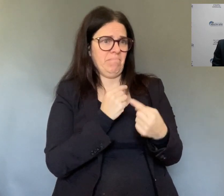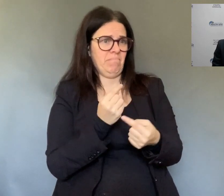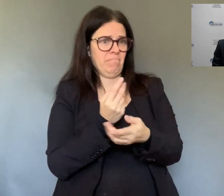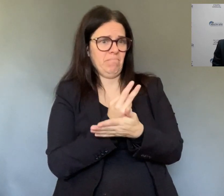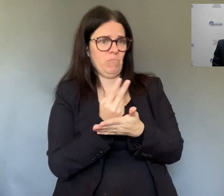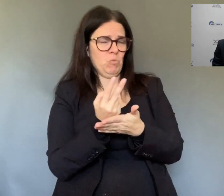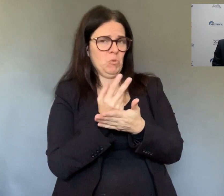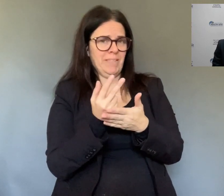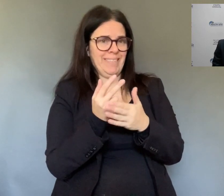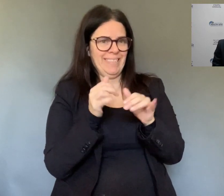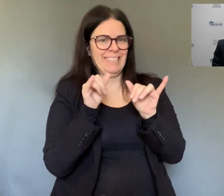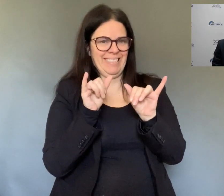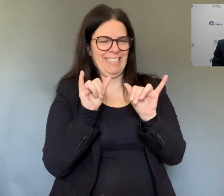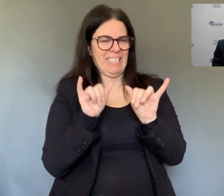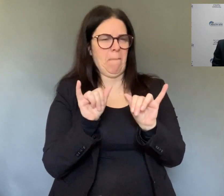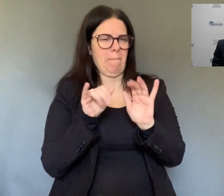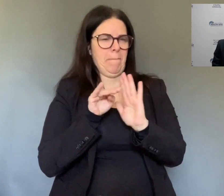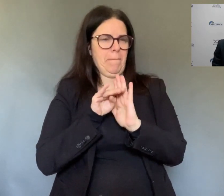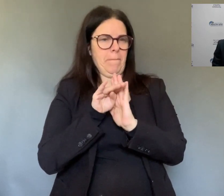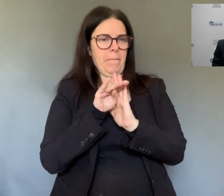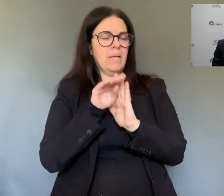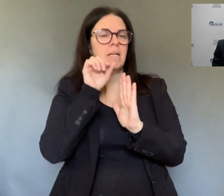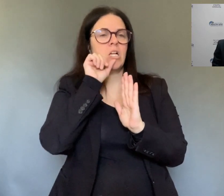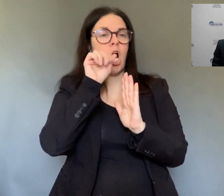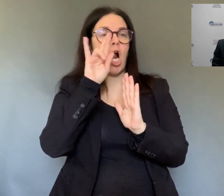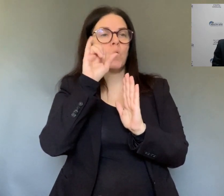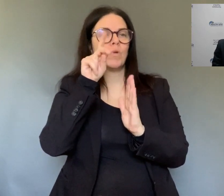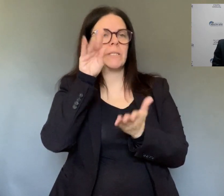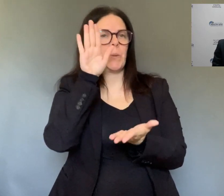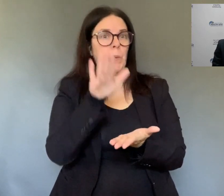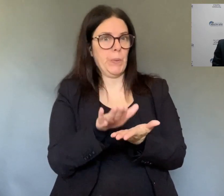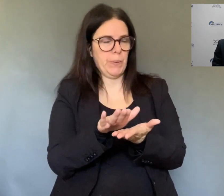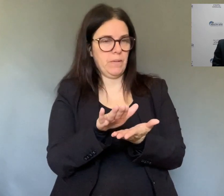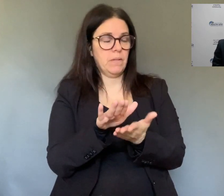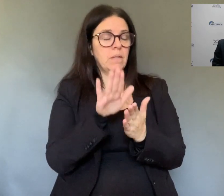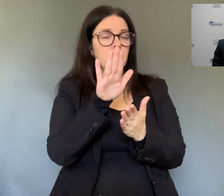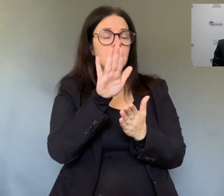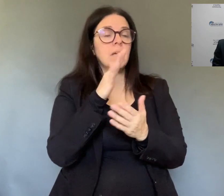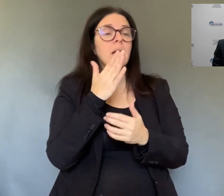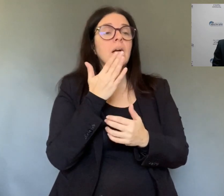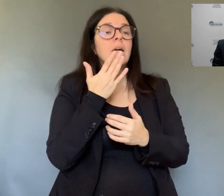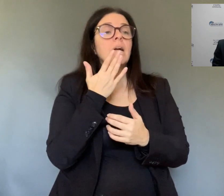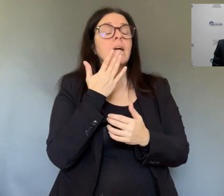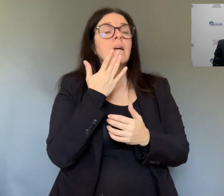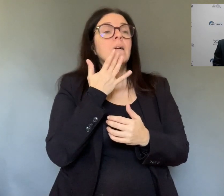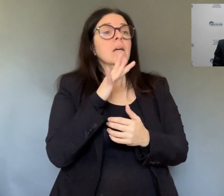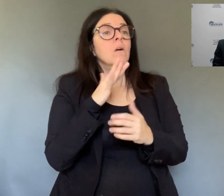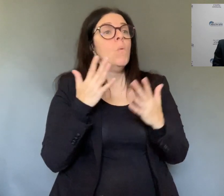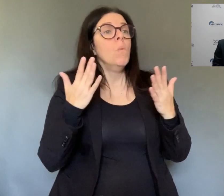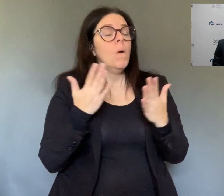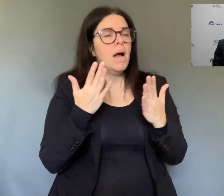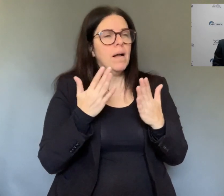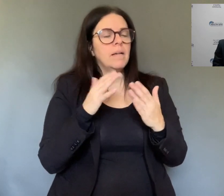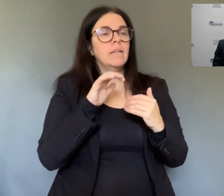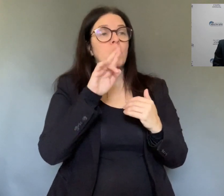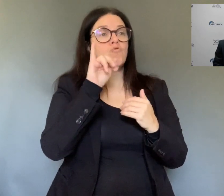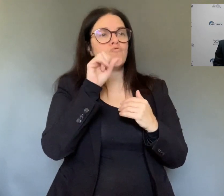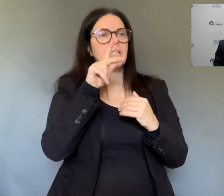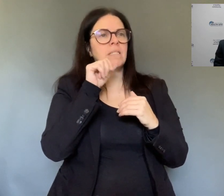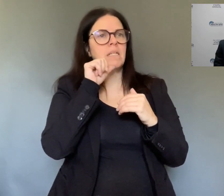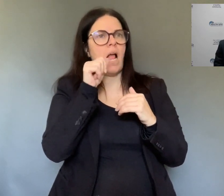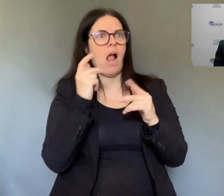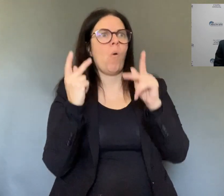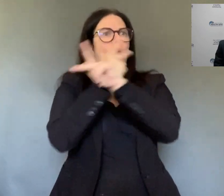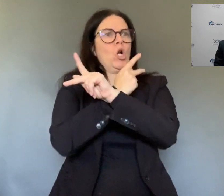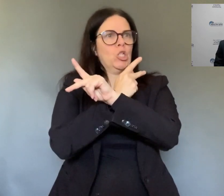weeks. It still exists. It has not gone down. The good news is it hasn't gone up, which is, I think, a good sign. The risk